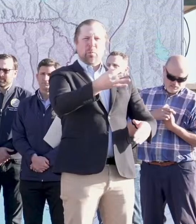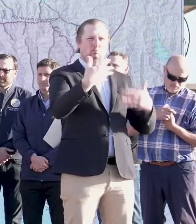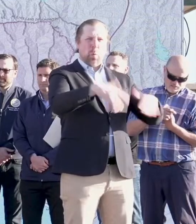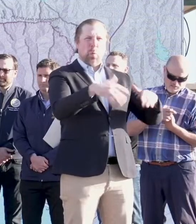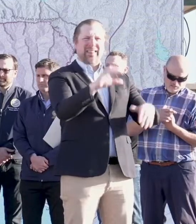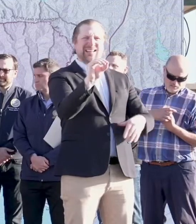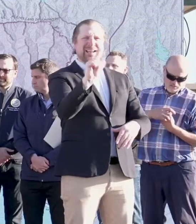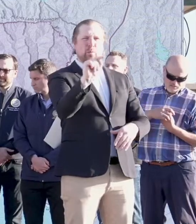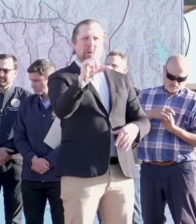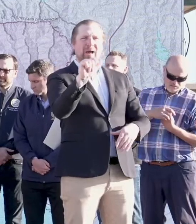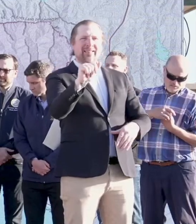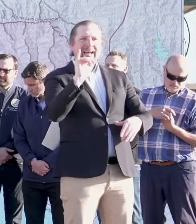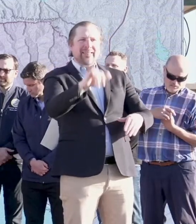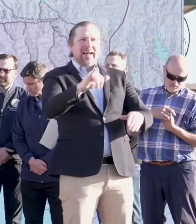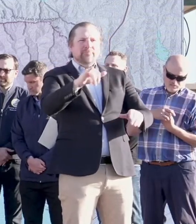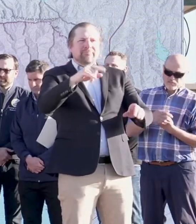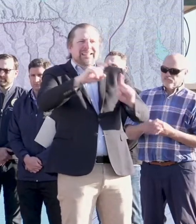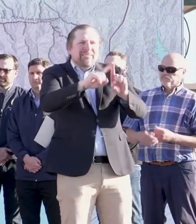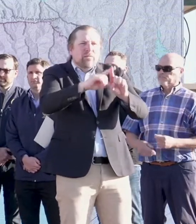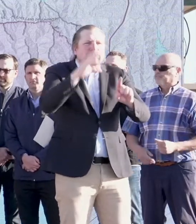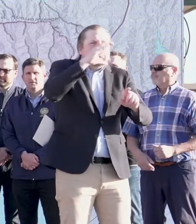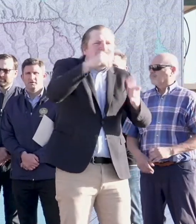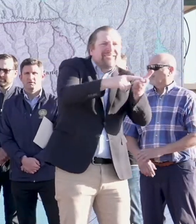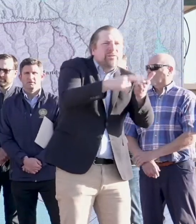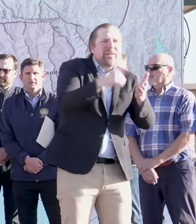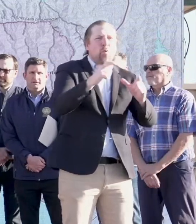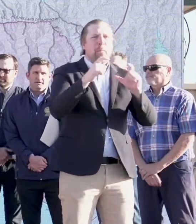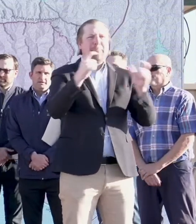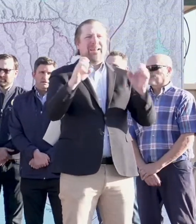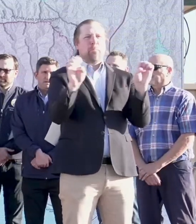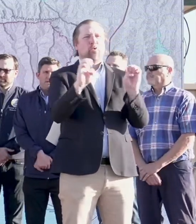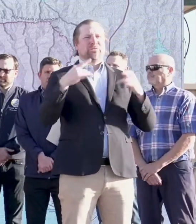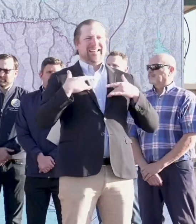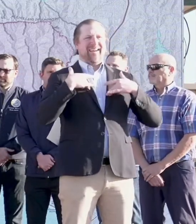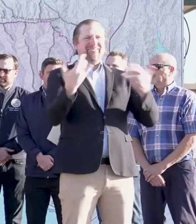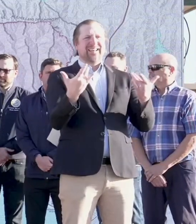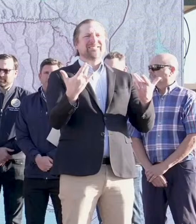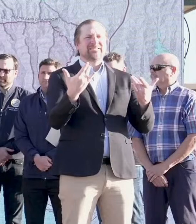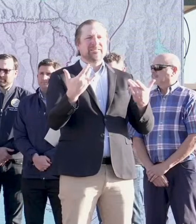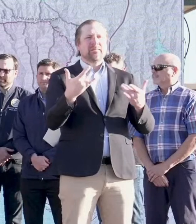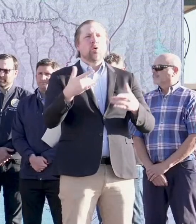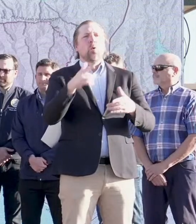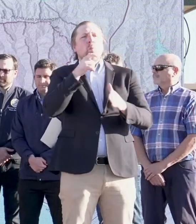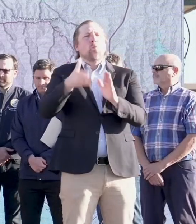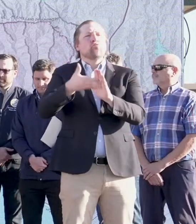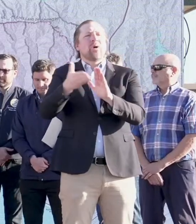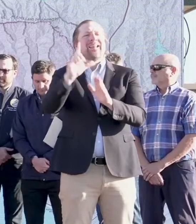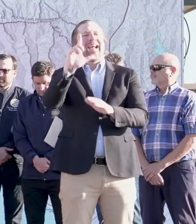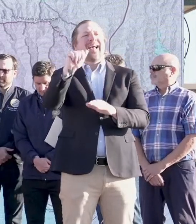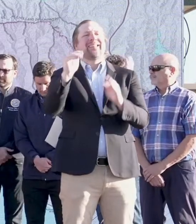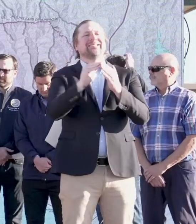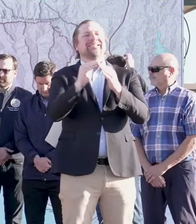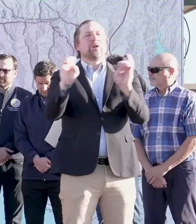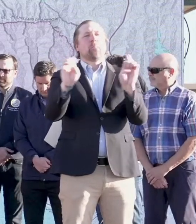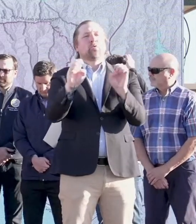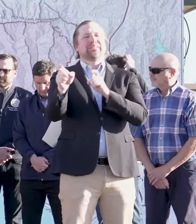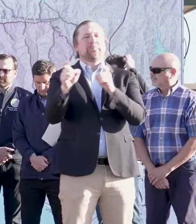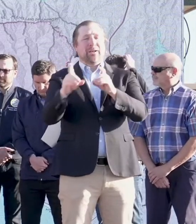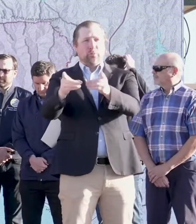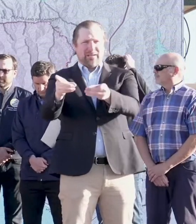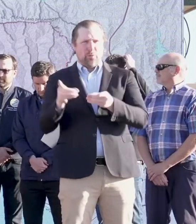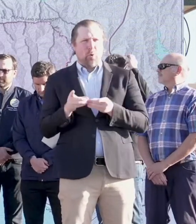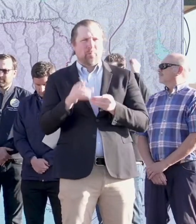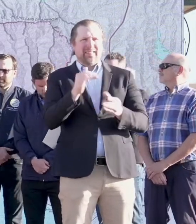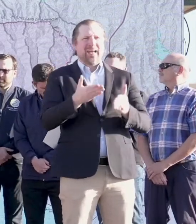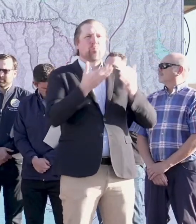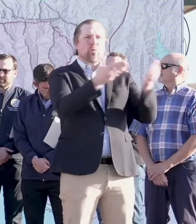that serves as a nerve center during various large-scale incidents and events. It's operated by the Los Angeles City Emergency Management Department and